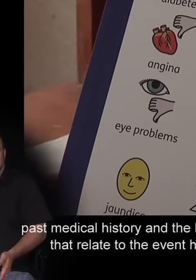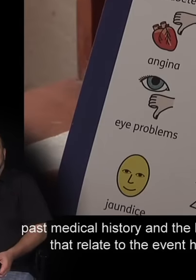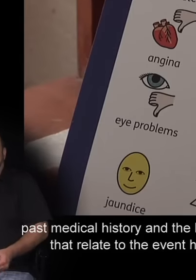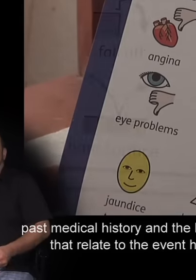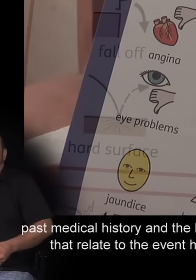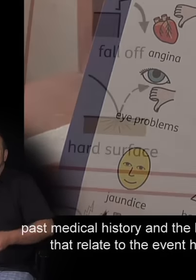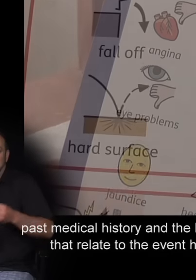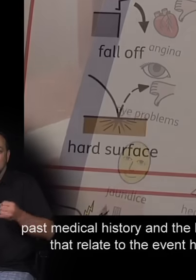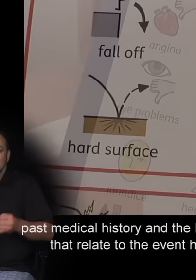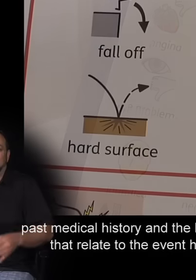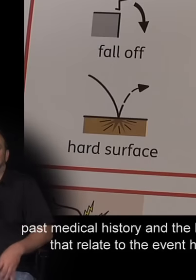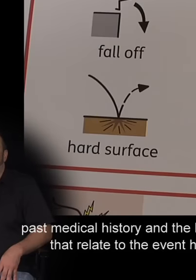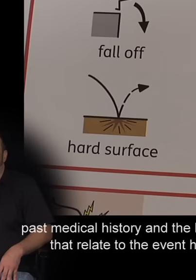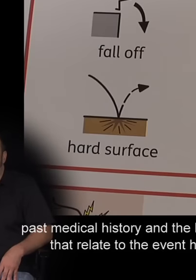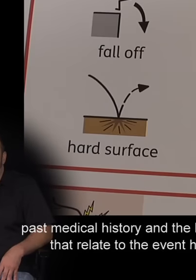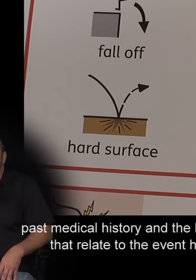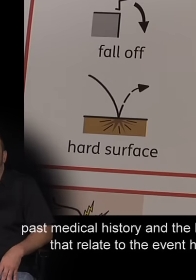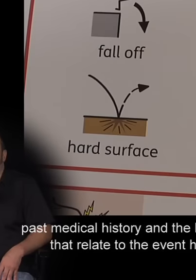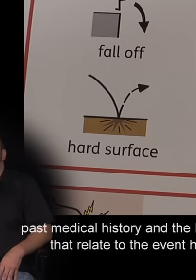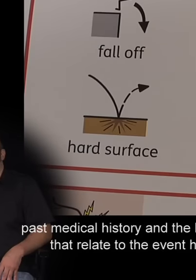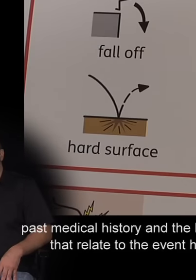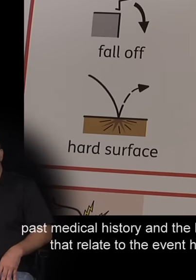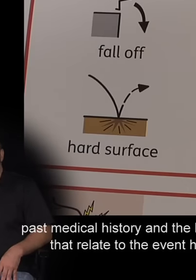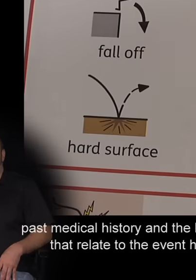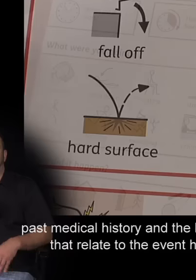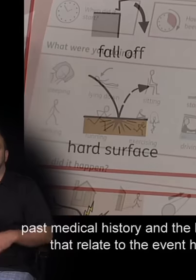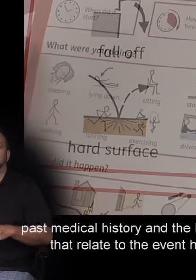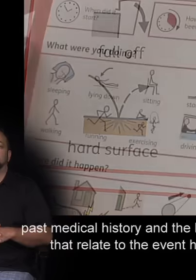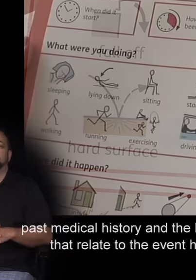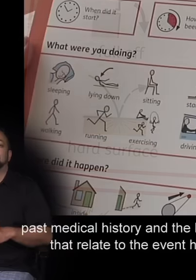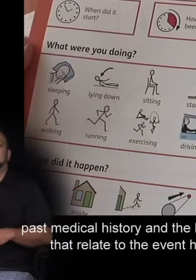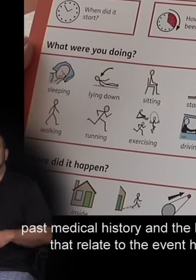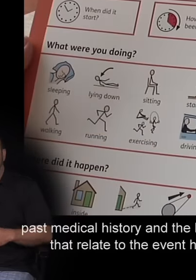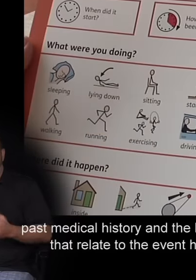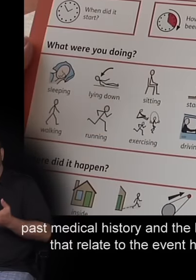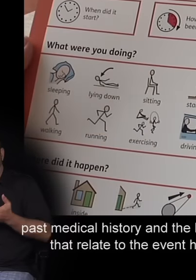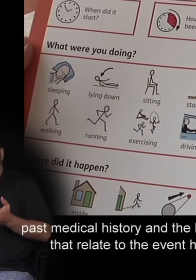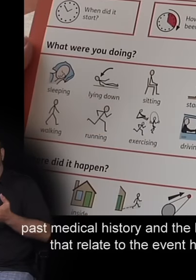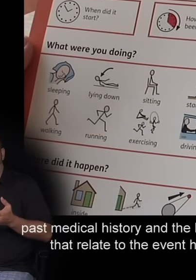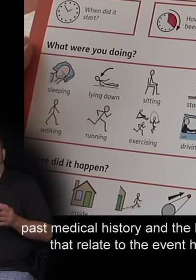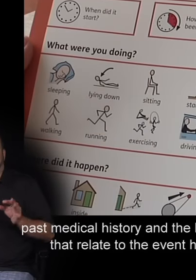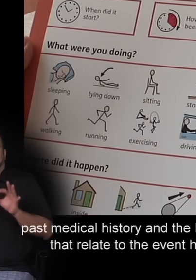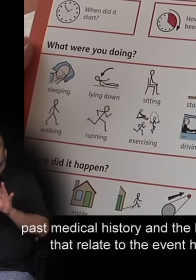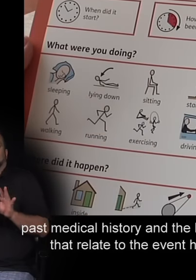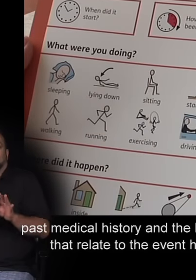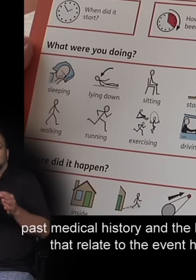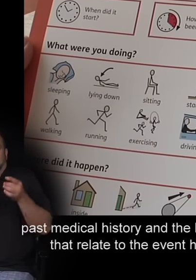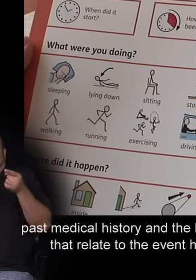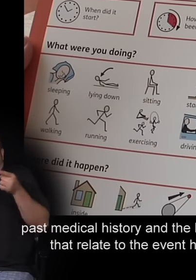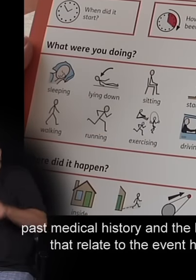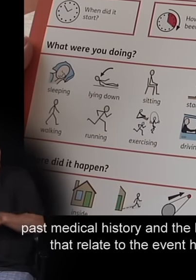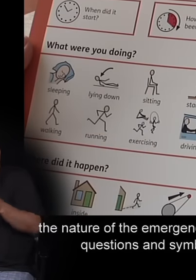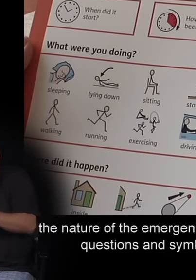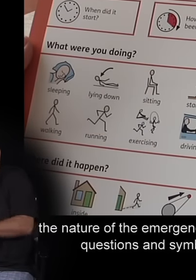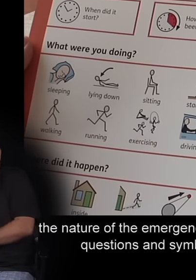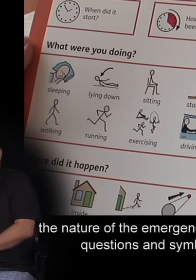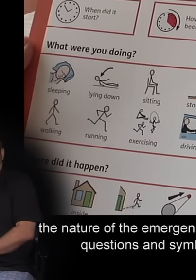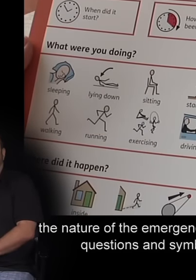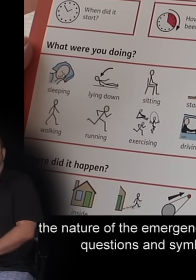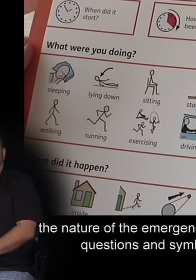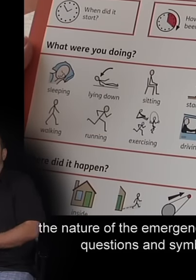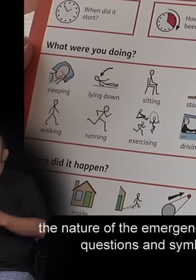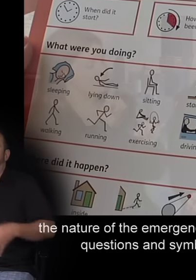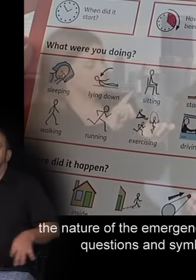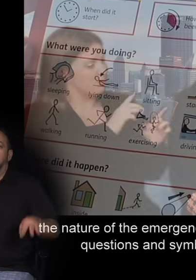drink. Next, we have pages that relate to the event history, which is key to enabling the responder to